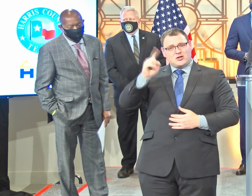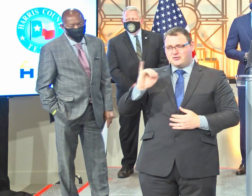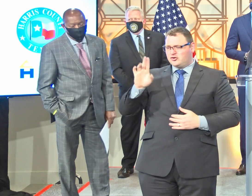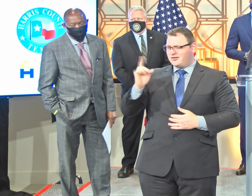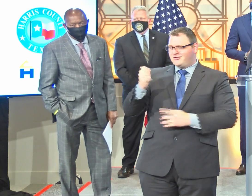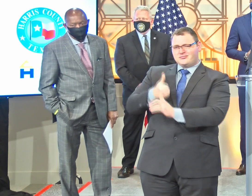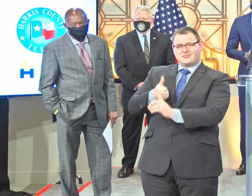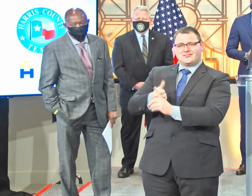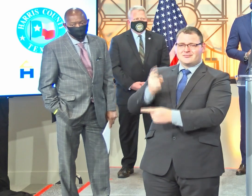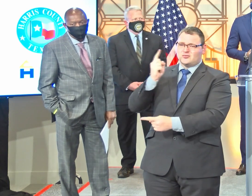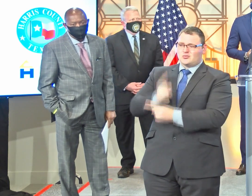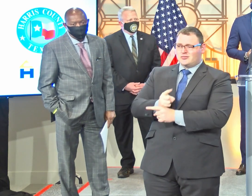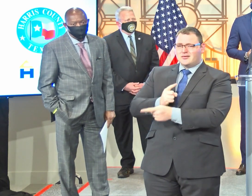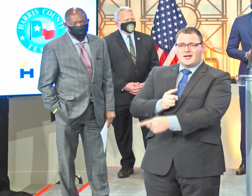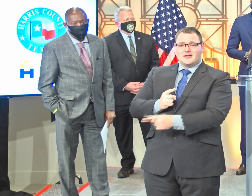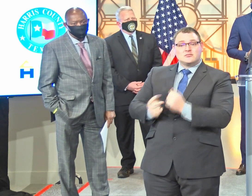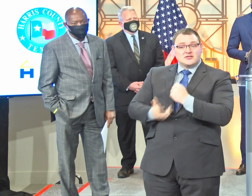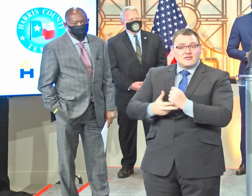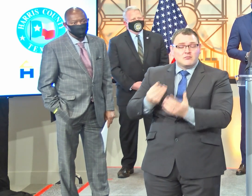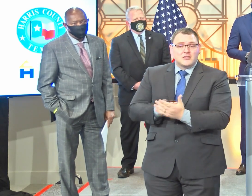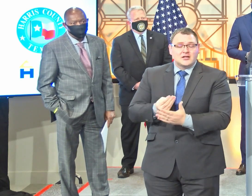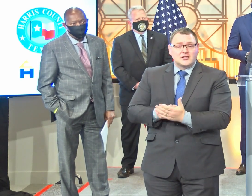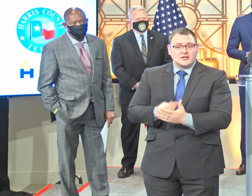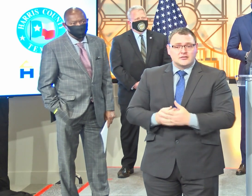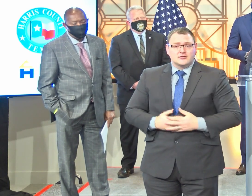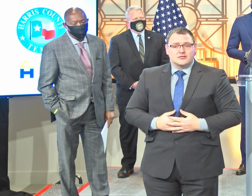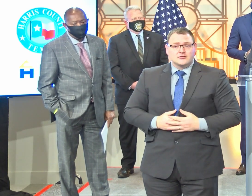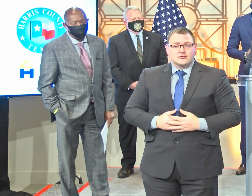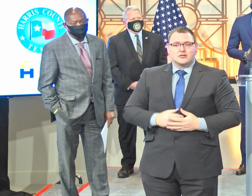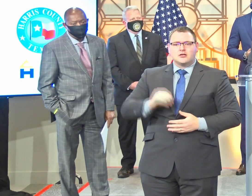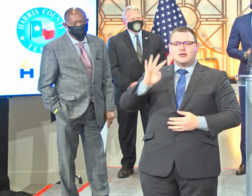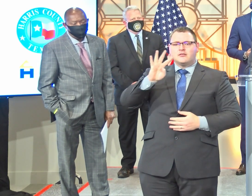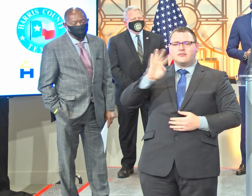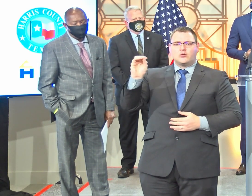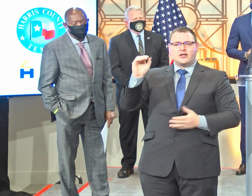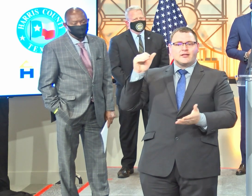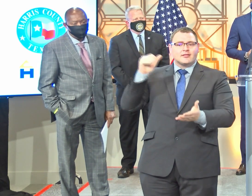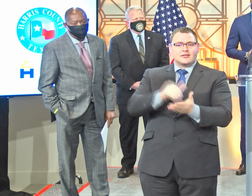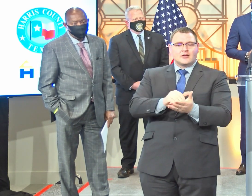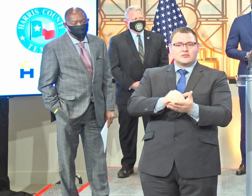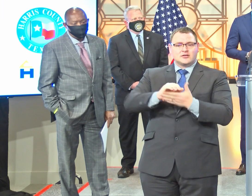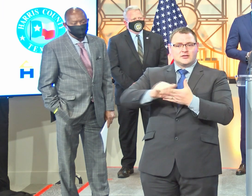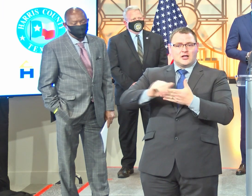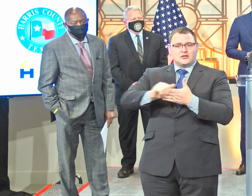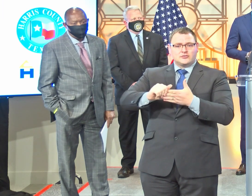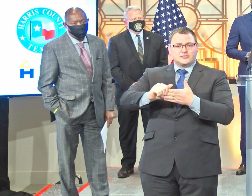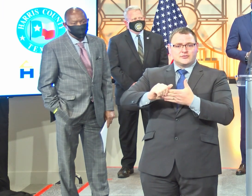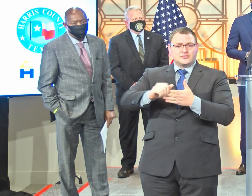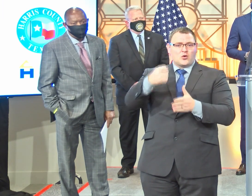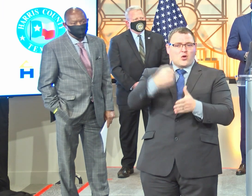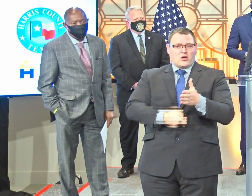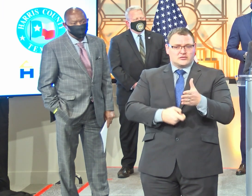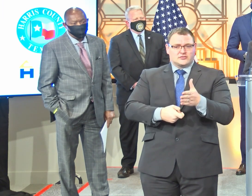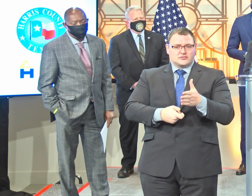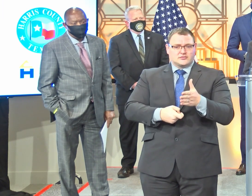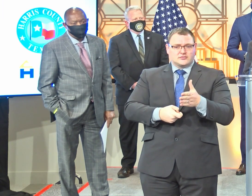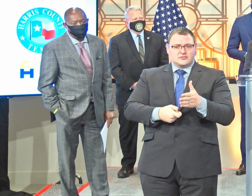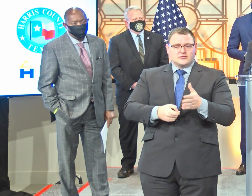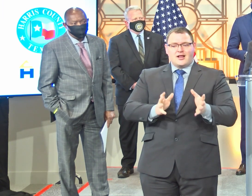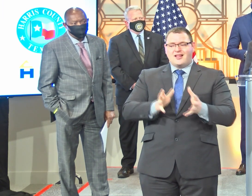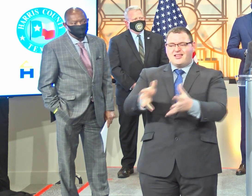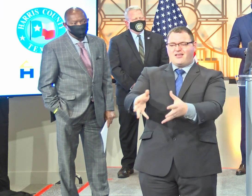the county that has NASA and the Port of Houston, the community that put the first person on the moon,